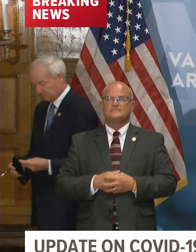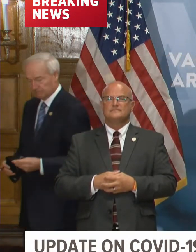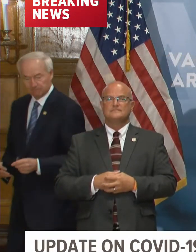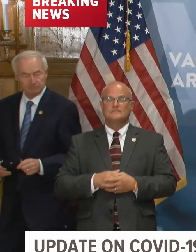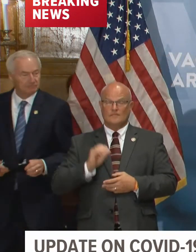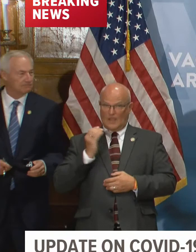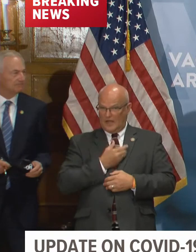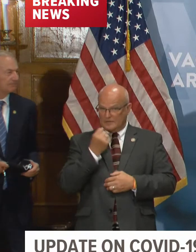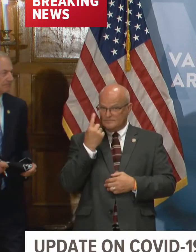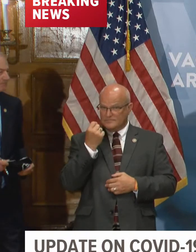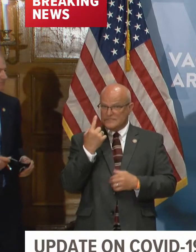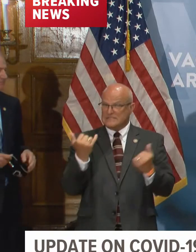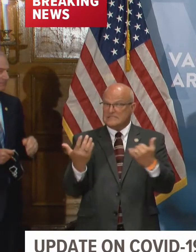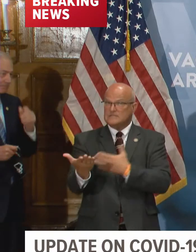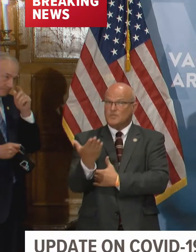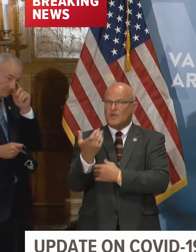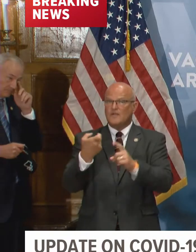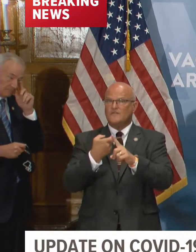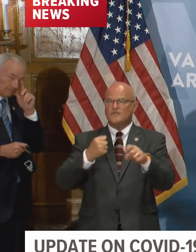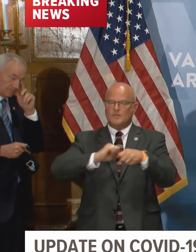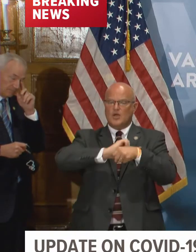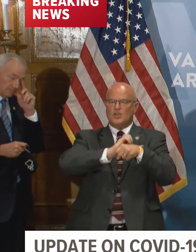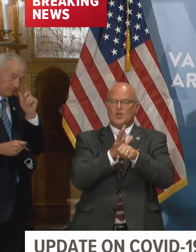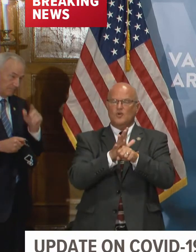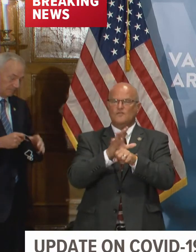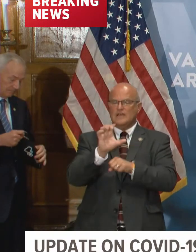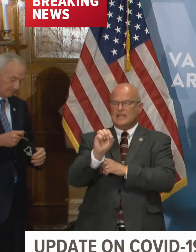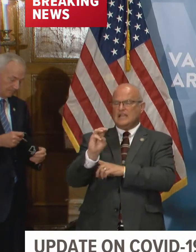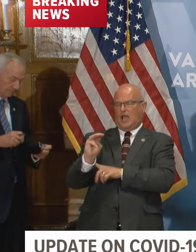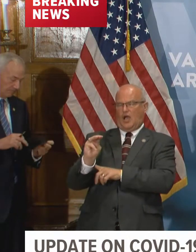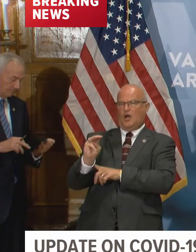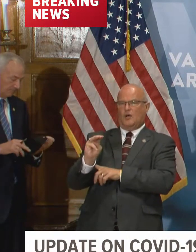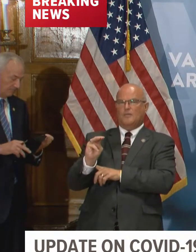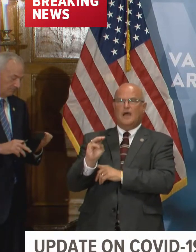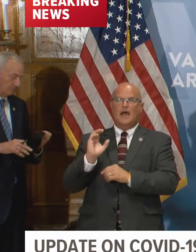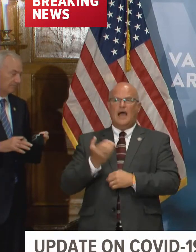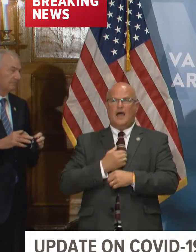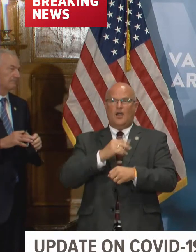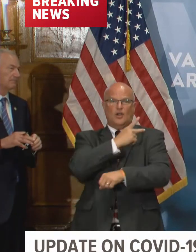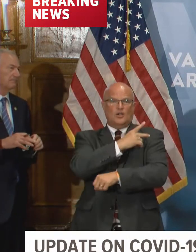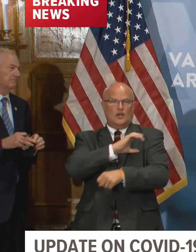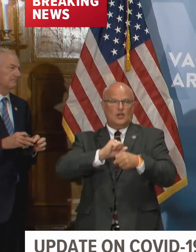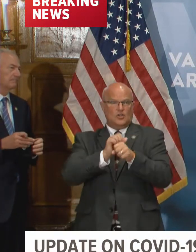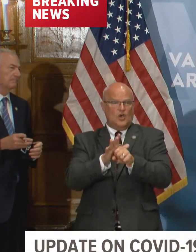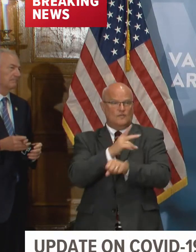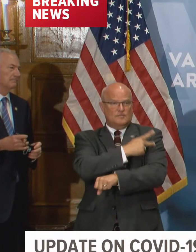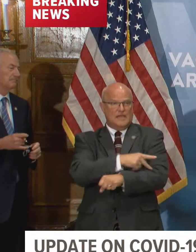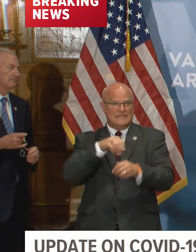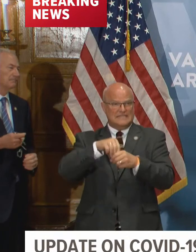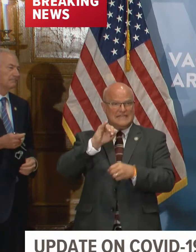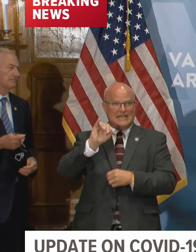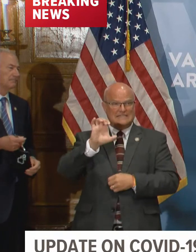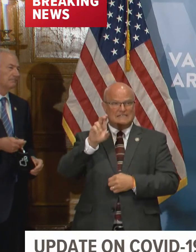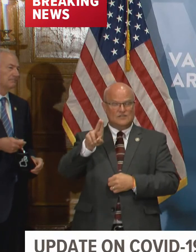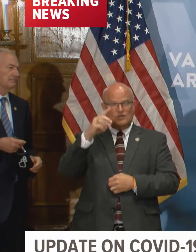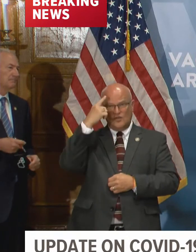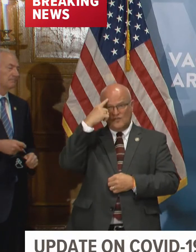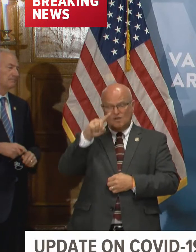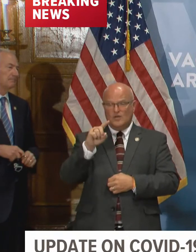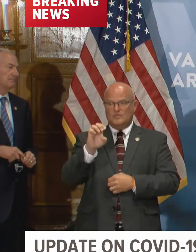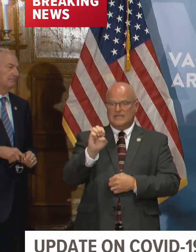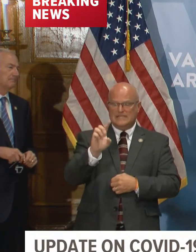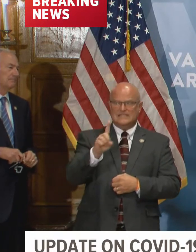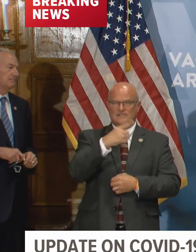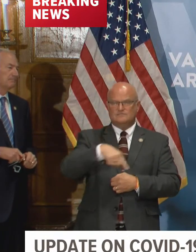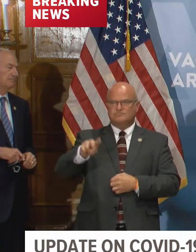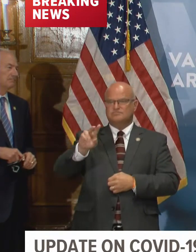It's our understanding this morning from COVID-COM, which places our COVID patients in ICU from the ED to the